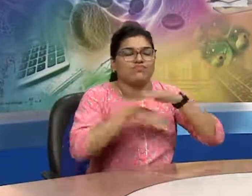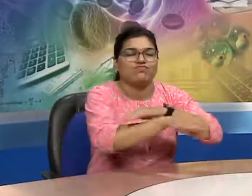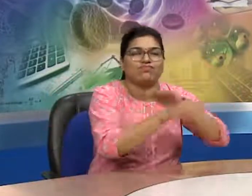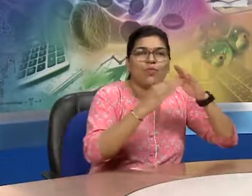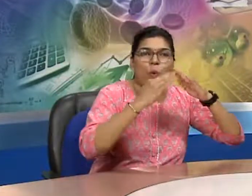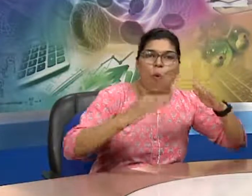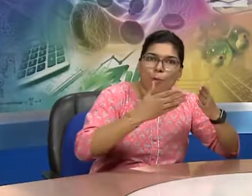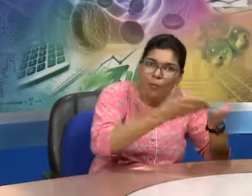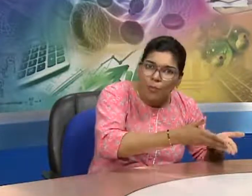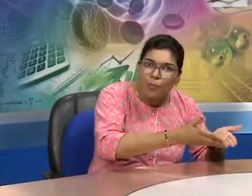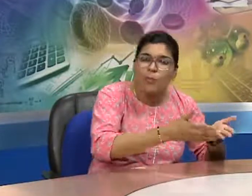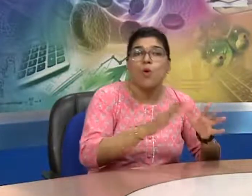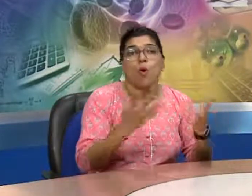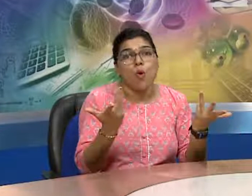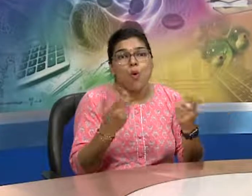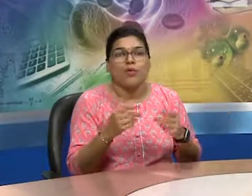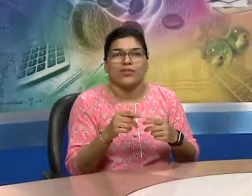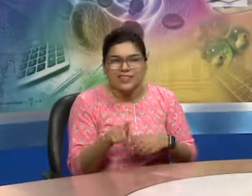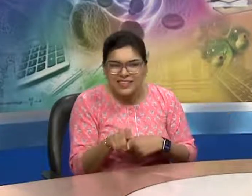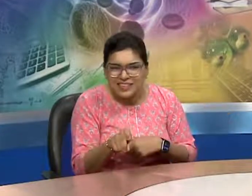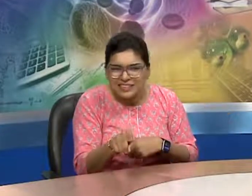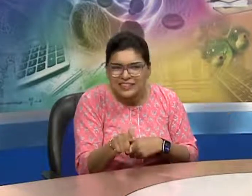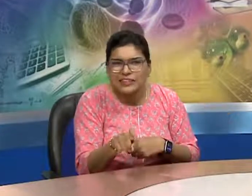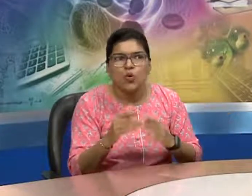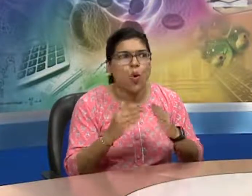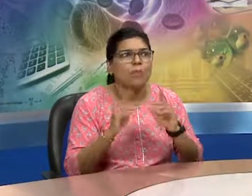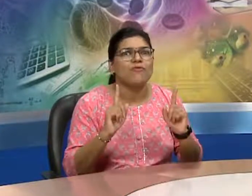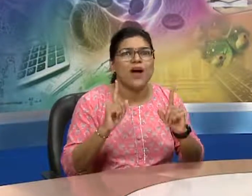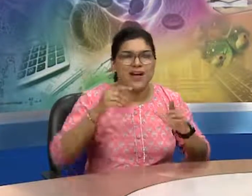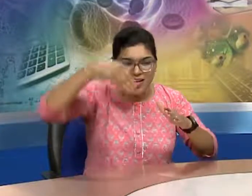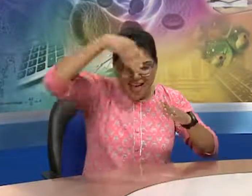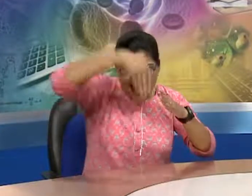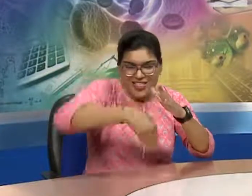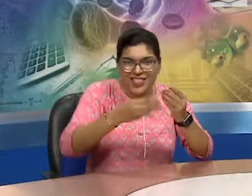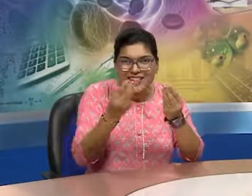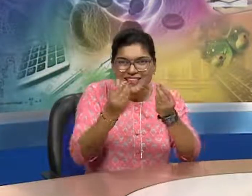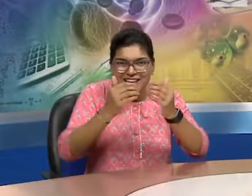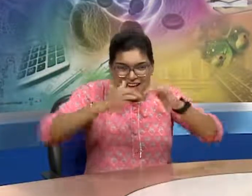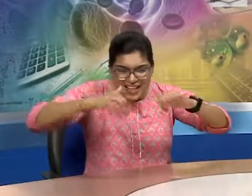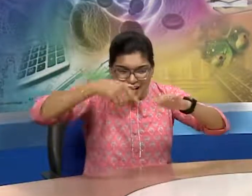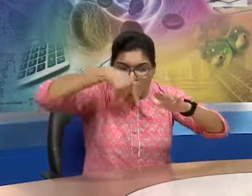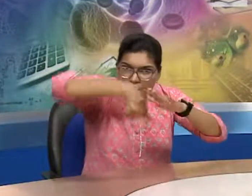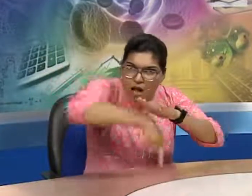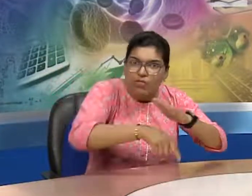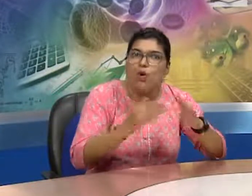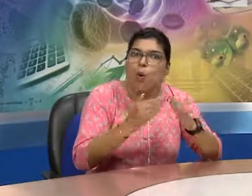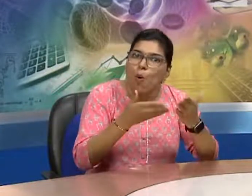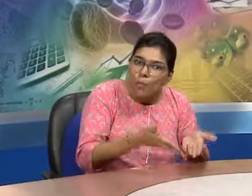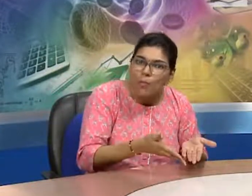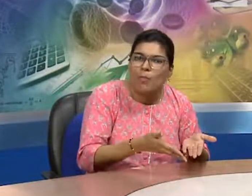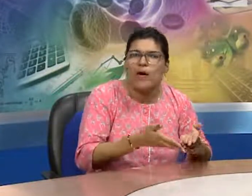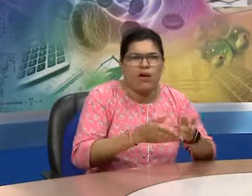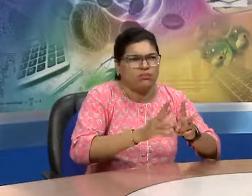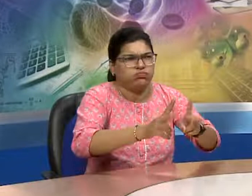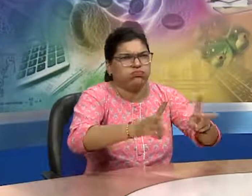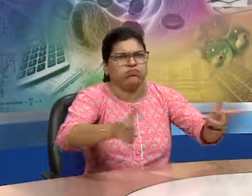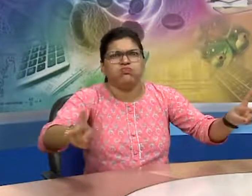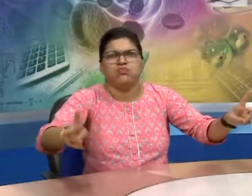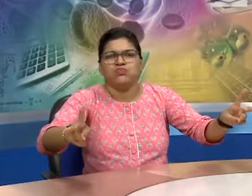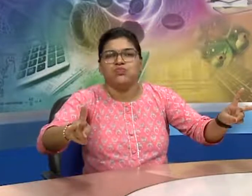tree. In tree, birds make nest and they live, and also there are small